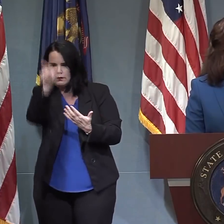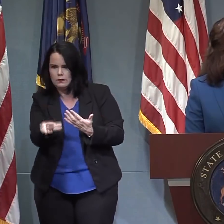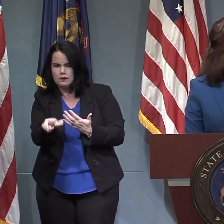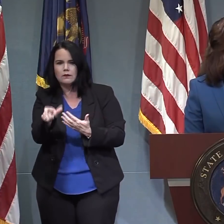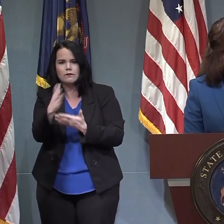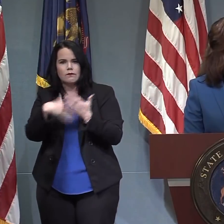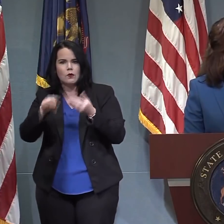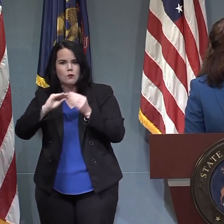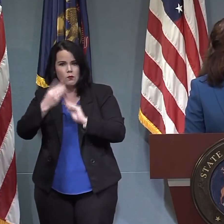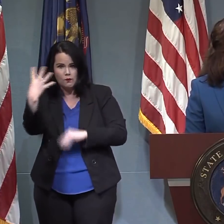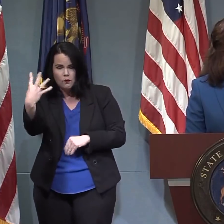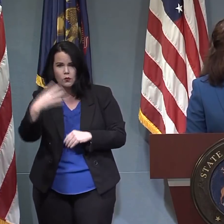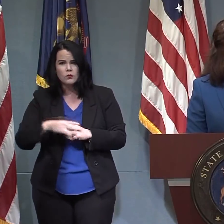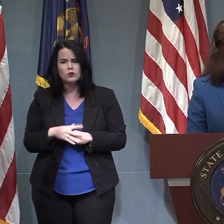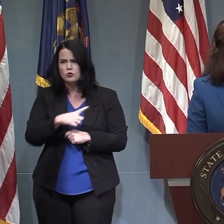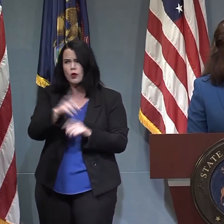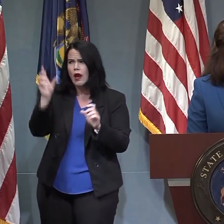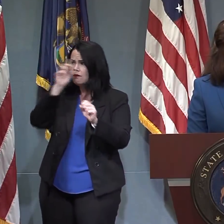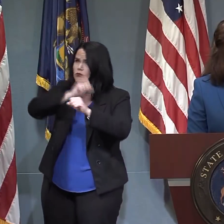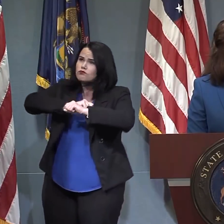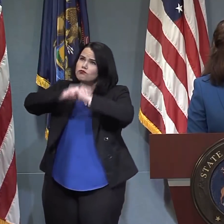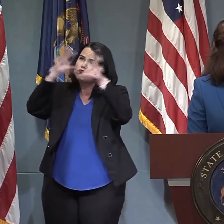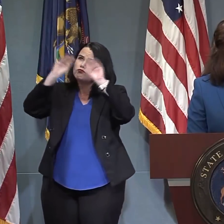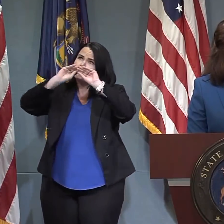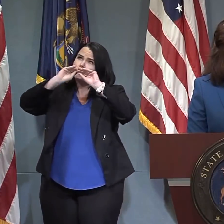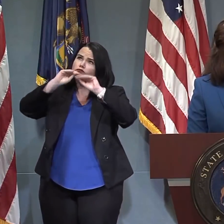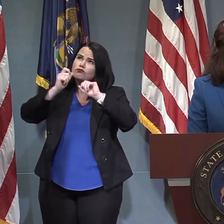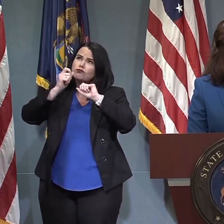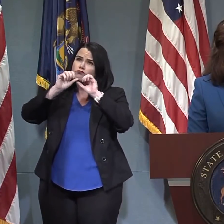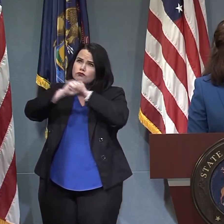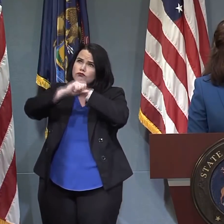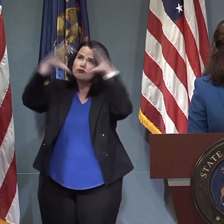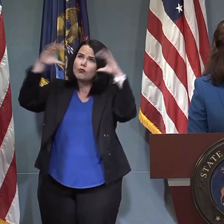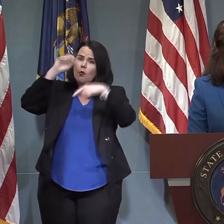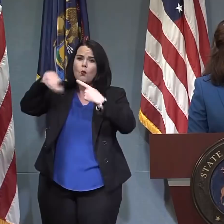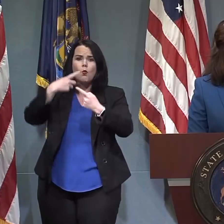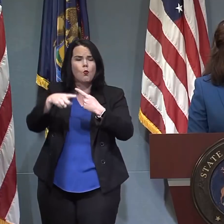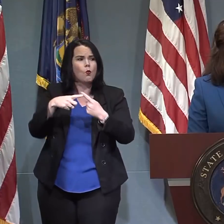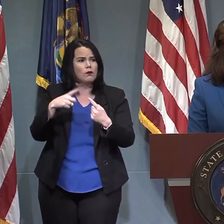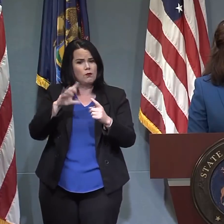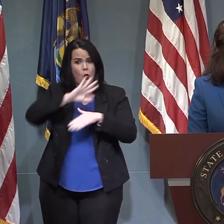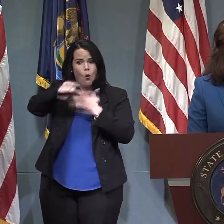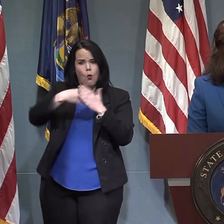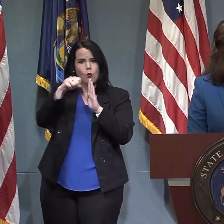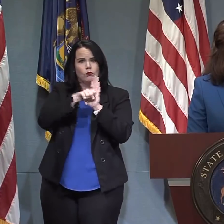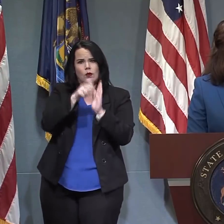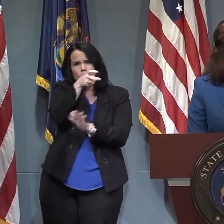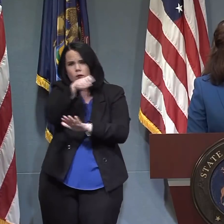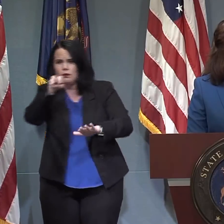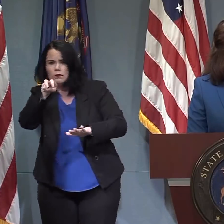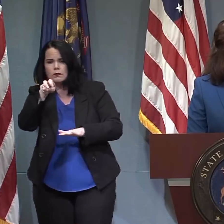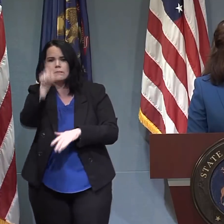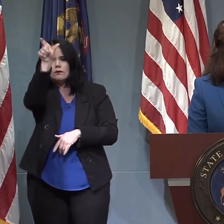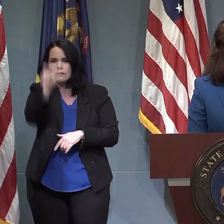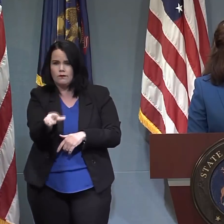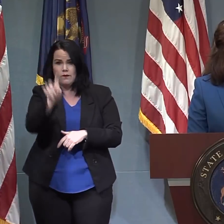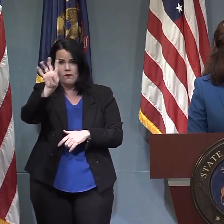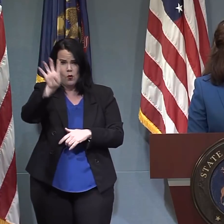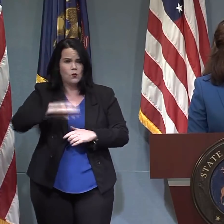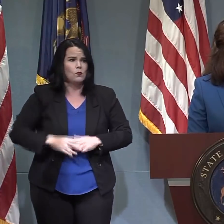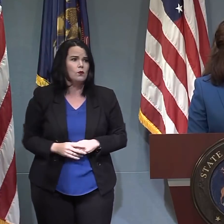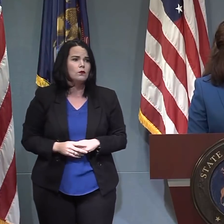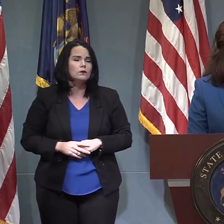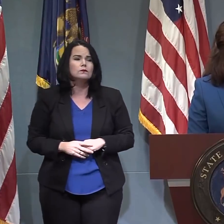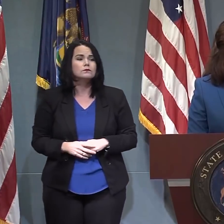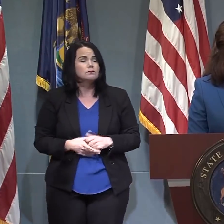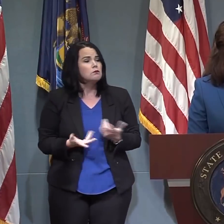clearer timeline at this point as to when the state at large will be able to move into Phase 4? Well, we are